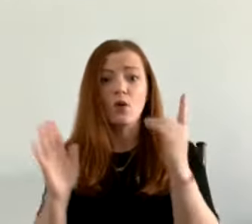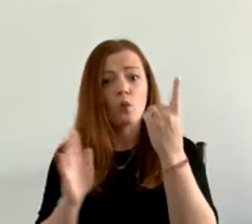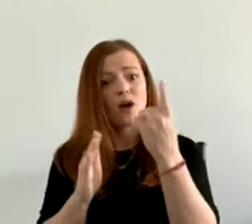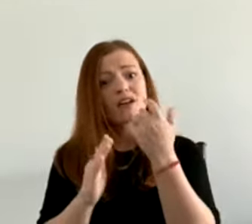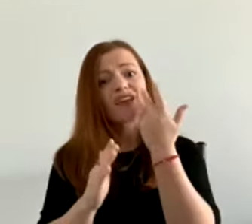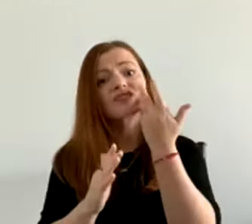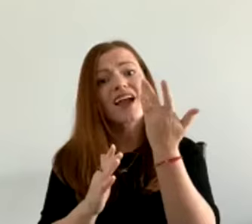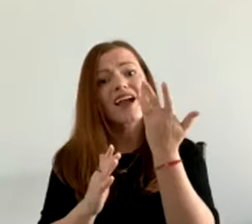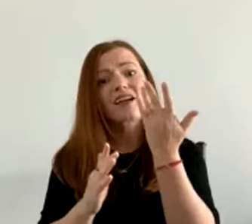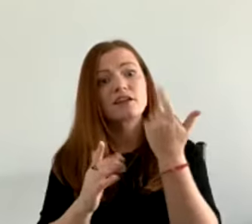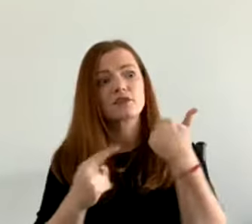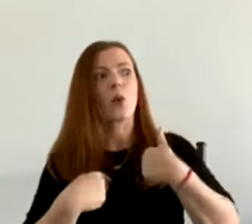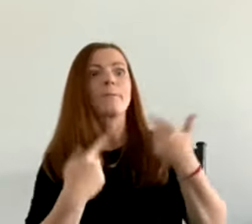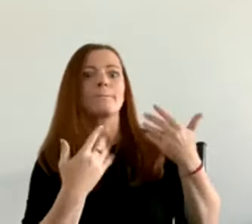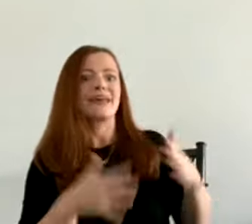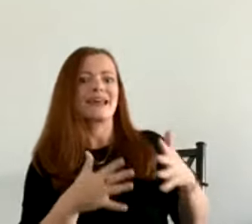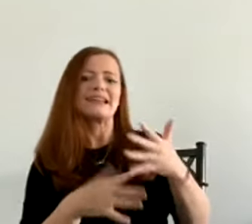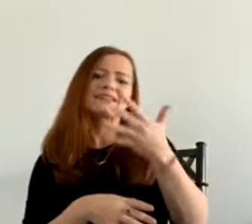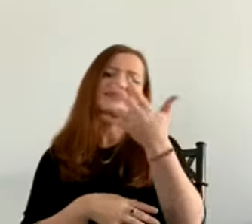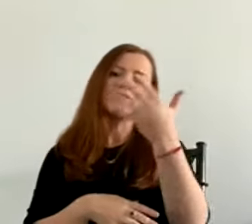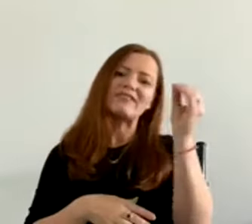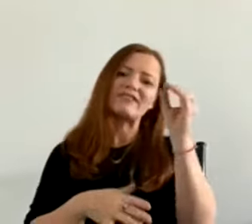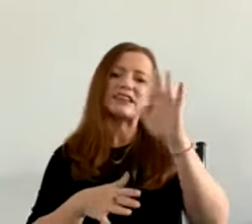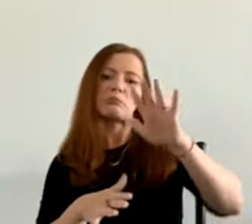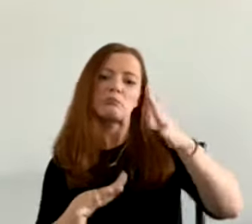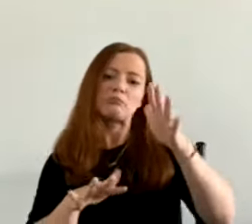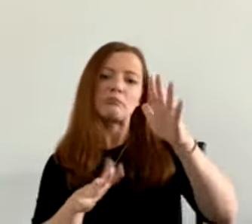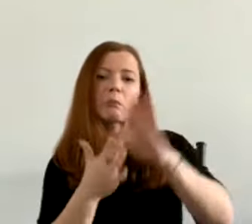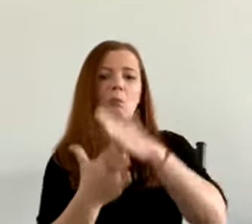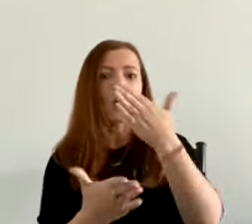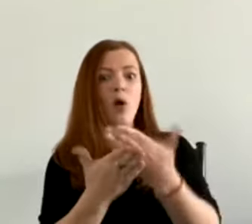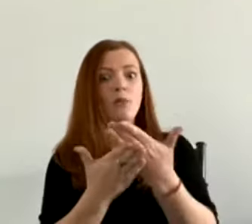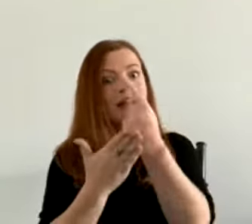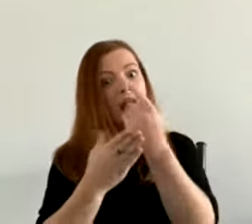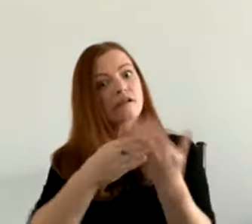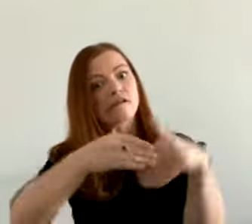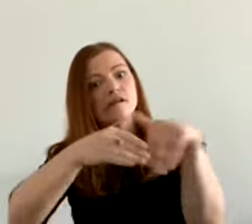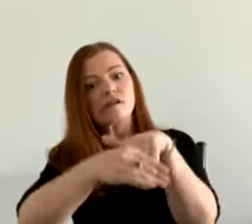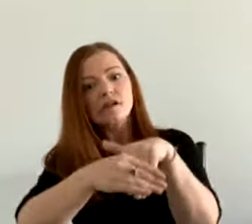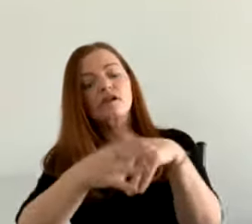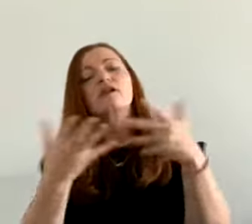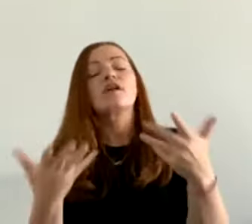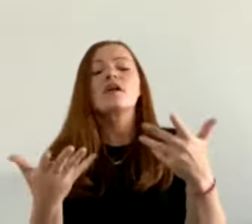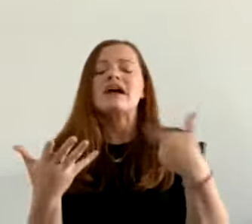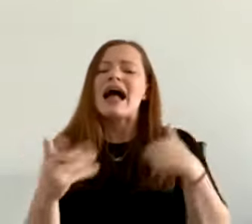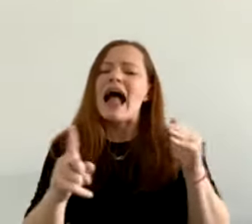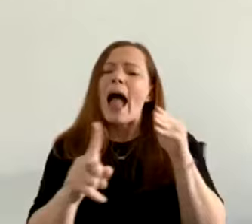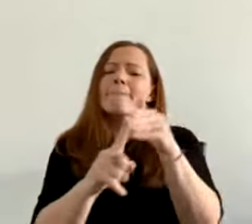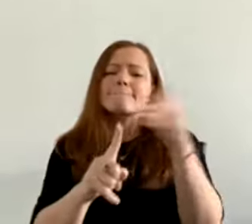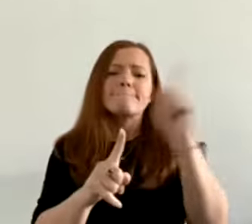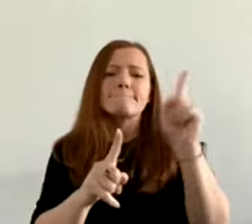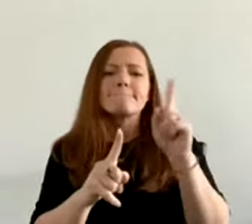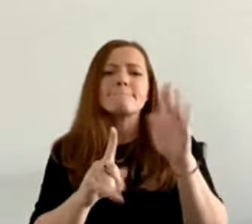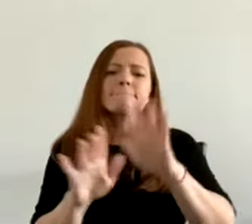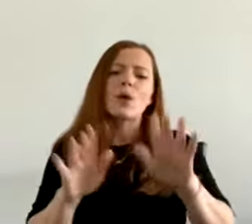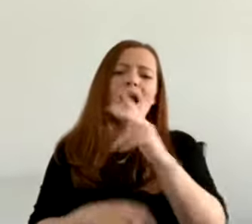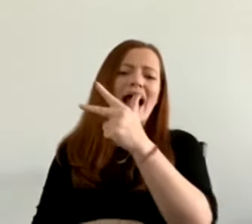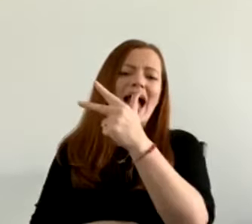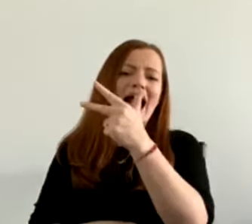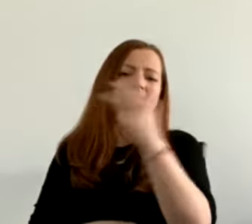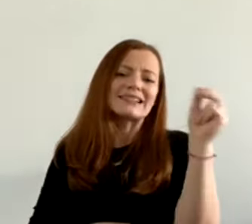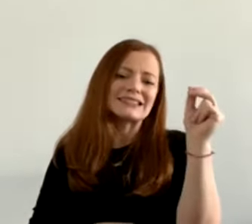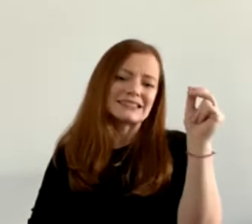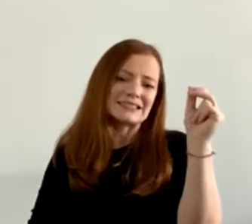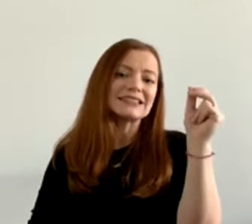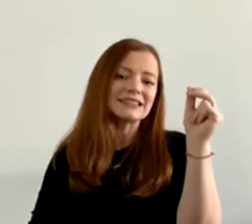so poems that could be part of that process. And I want to aim really for about 80. And then